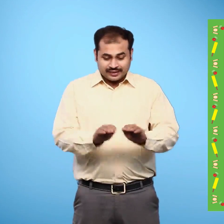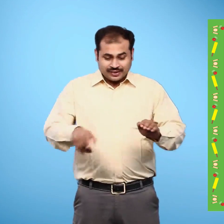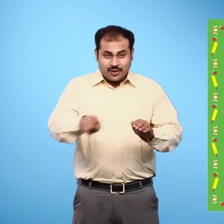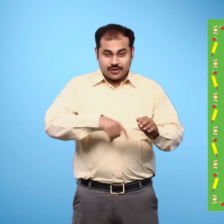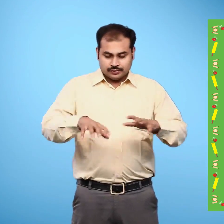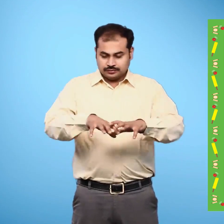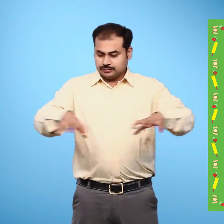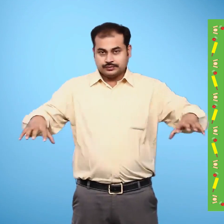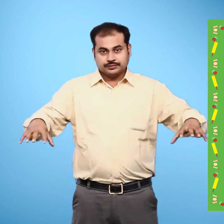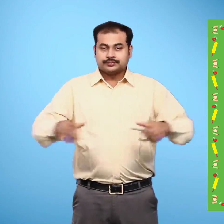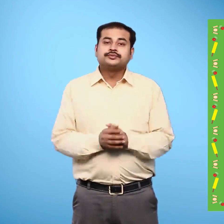shows children